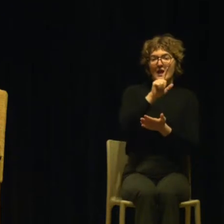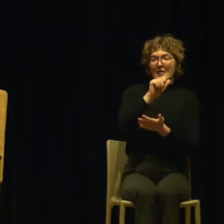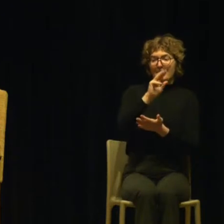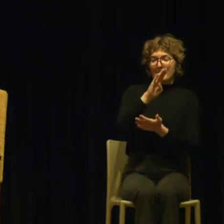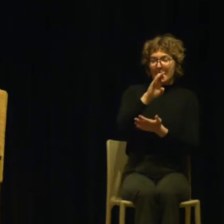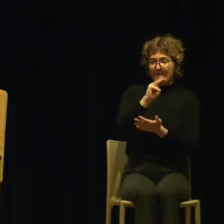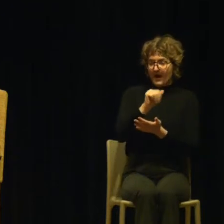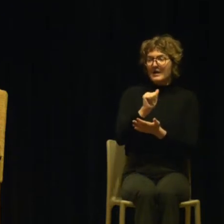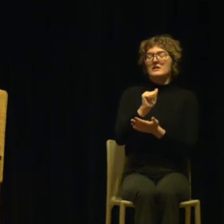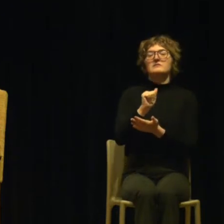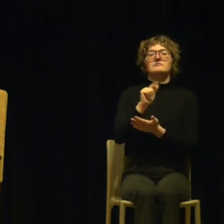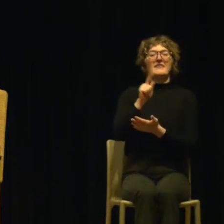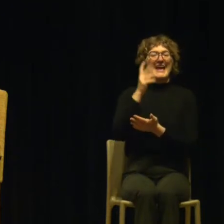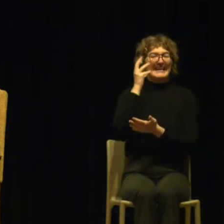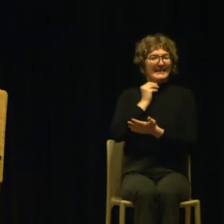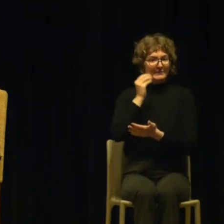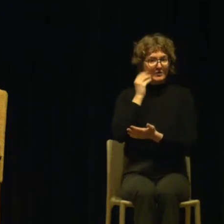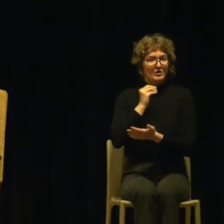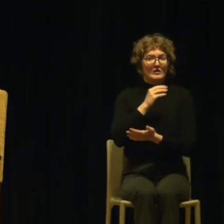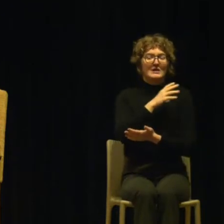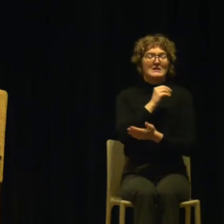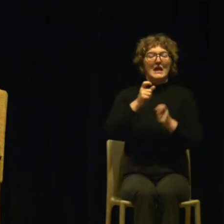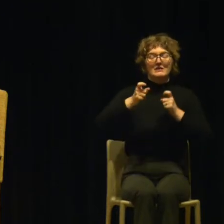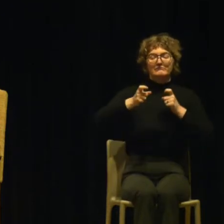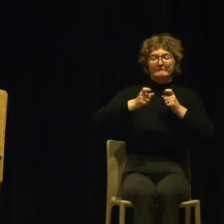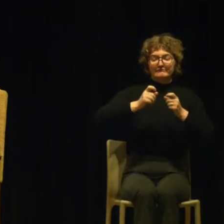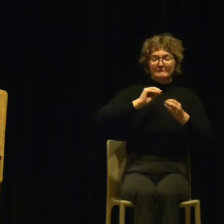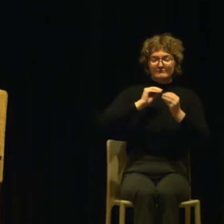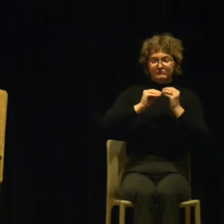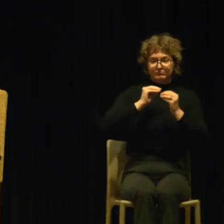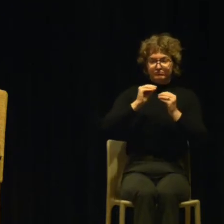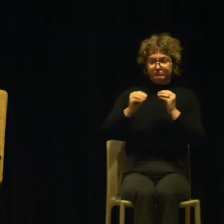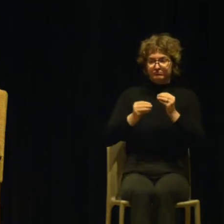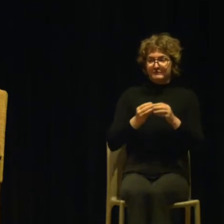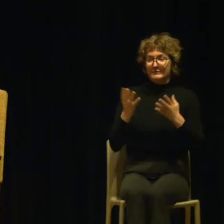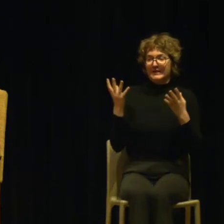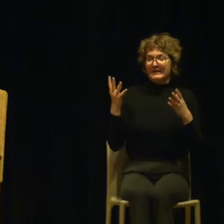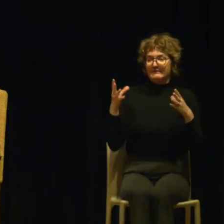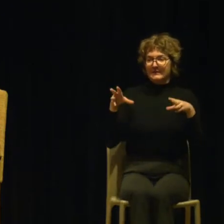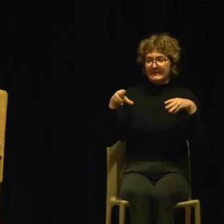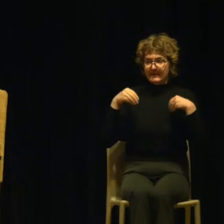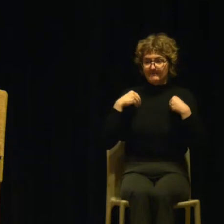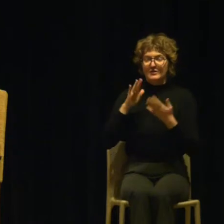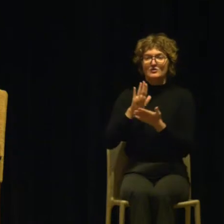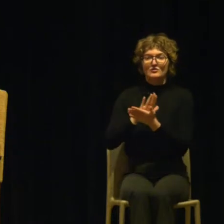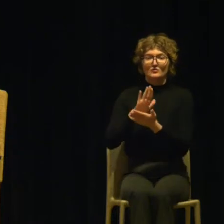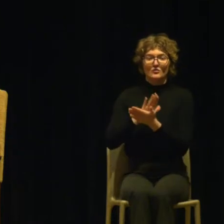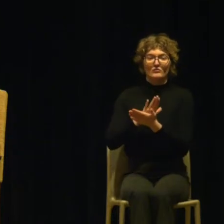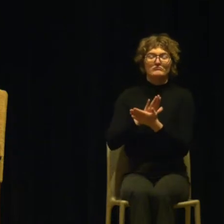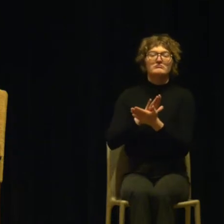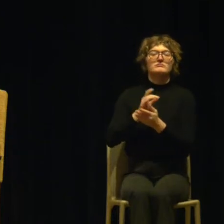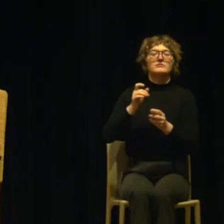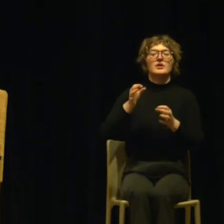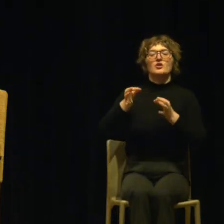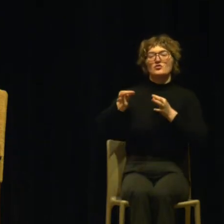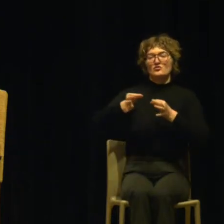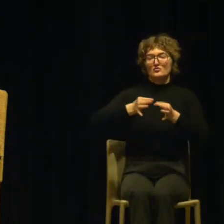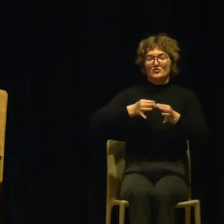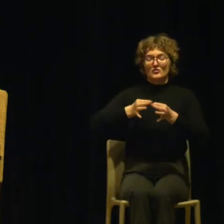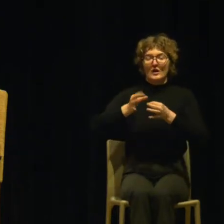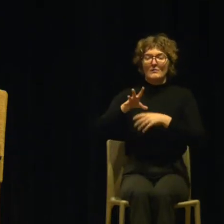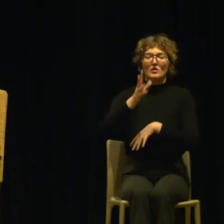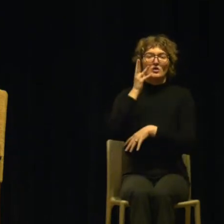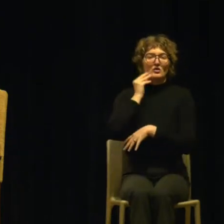and that experience of litigation to get into school. She was, you describe her in, you know, ways of as being kind